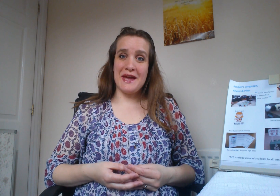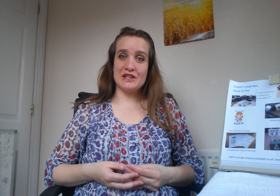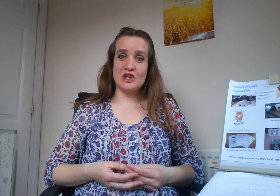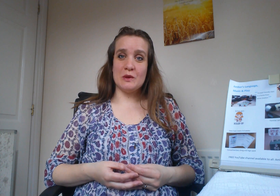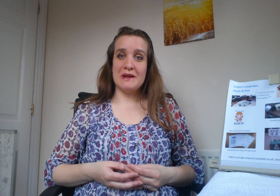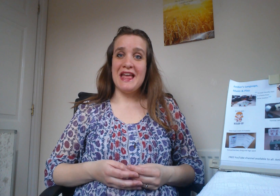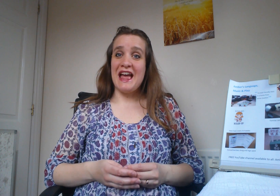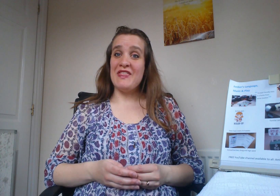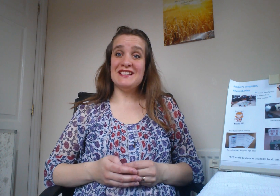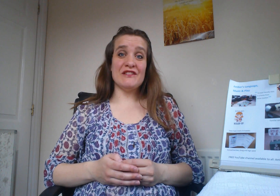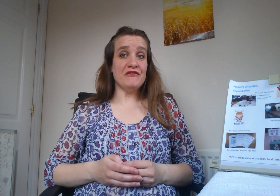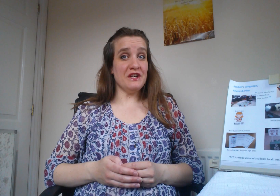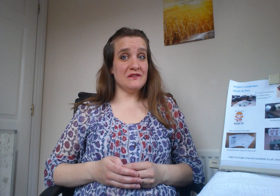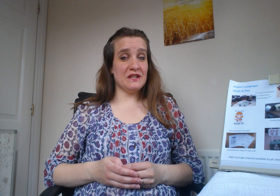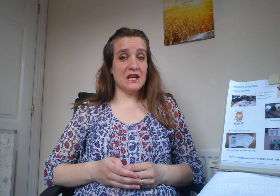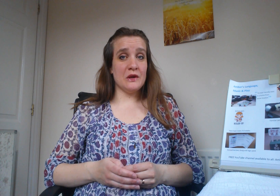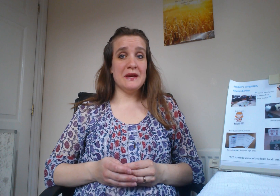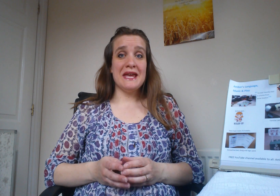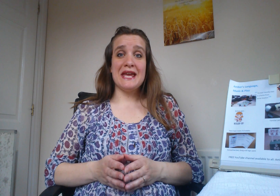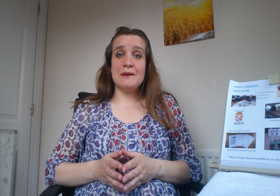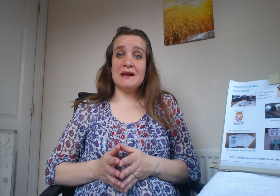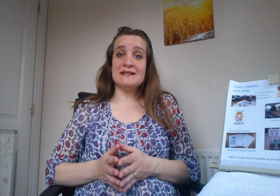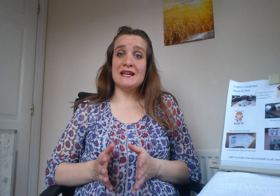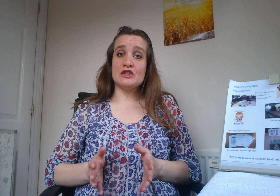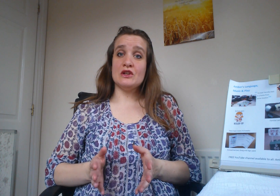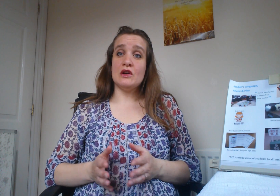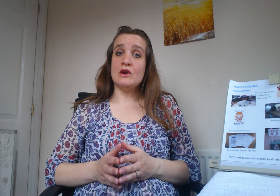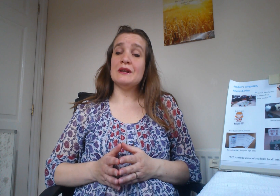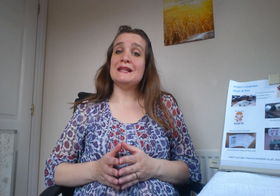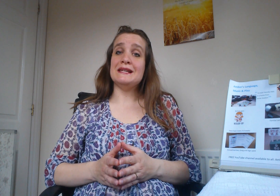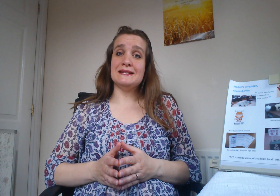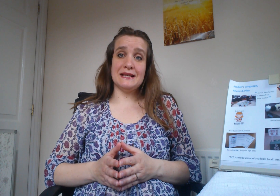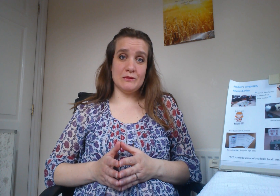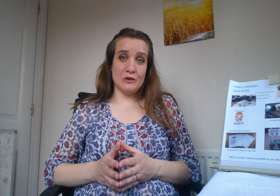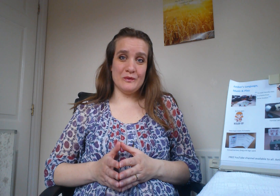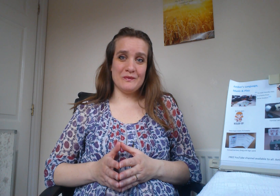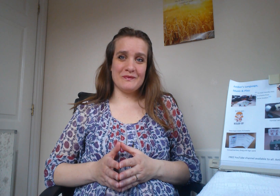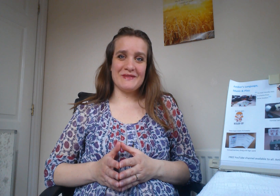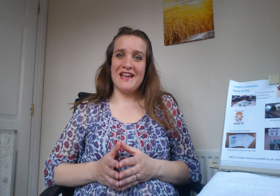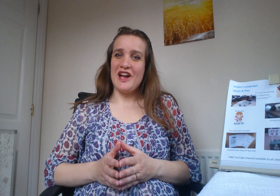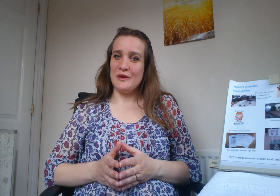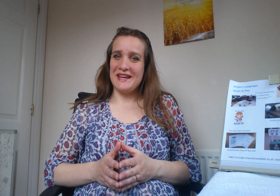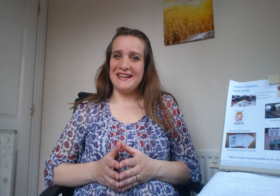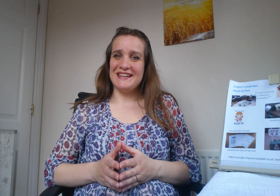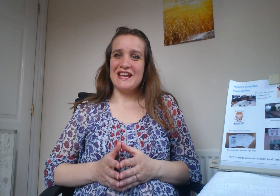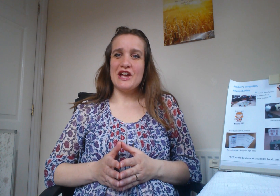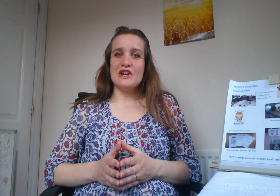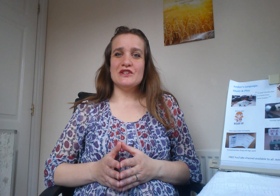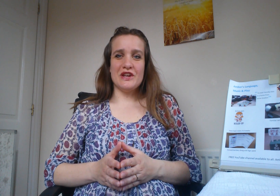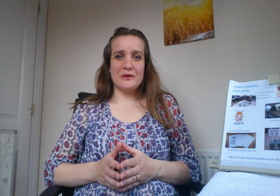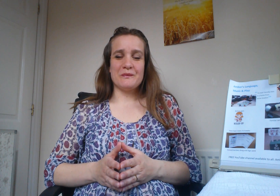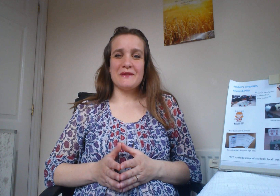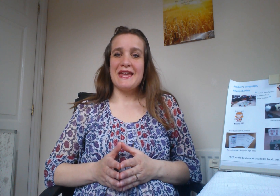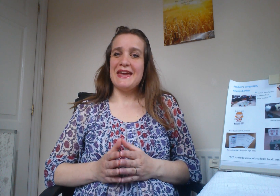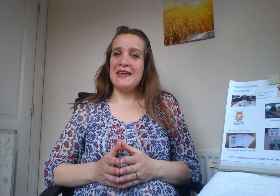pet shop. And this is the first video in my section on les animaux. Okay, so in